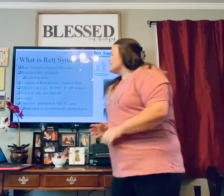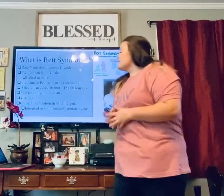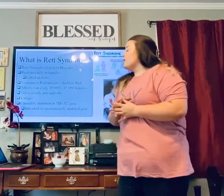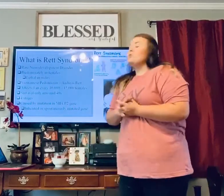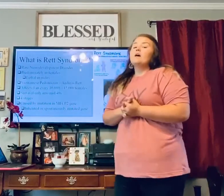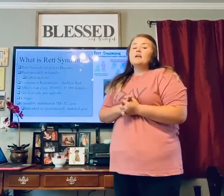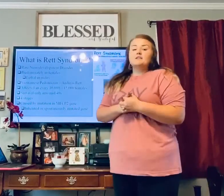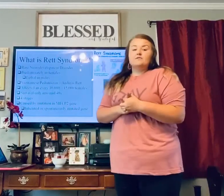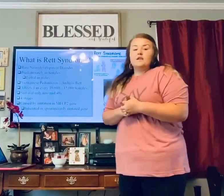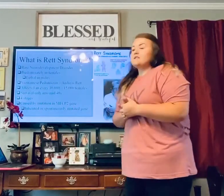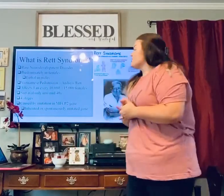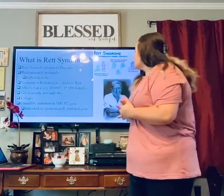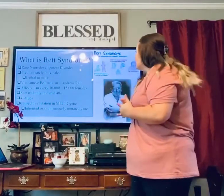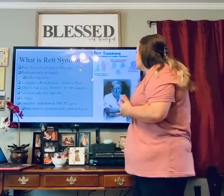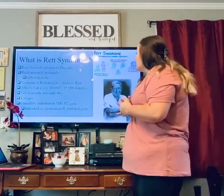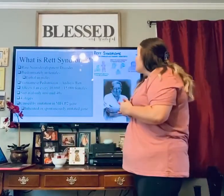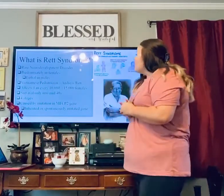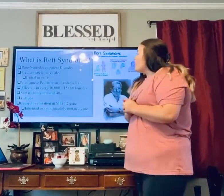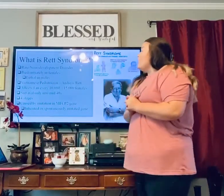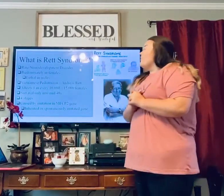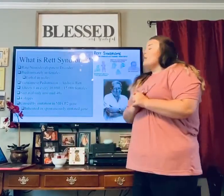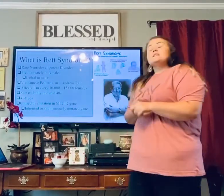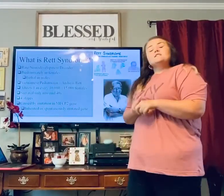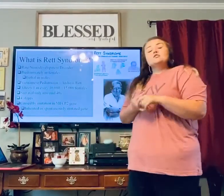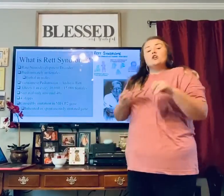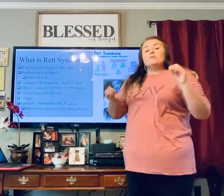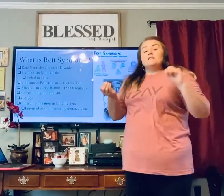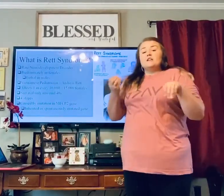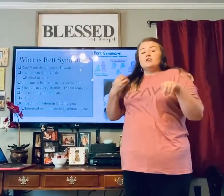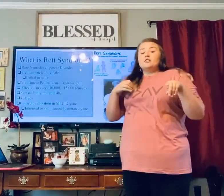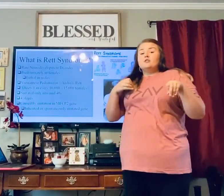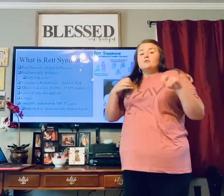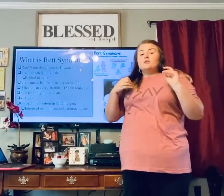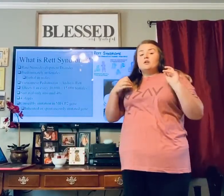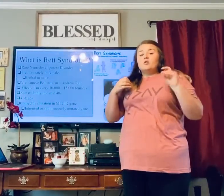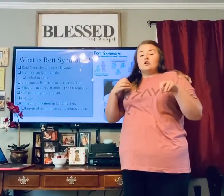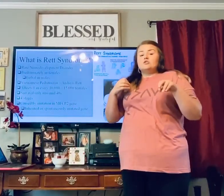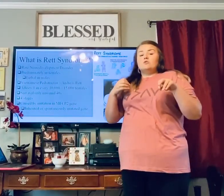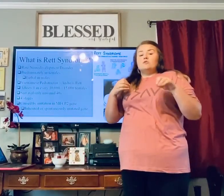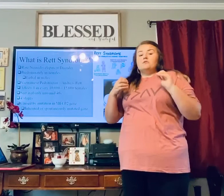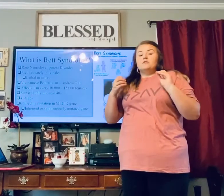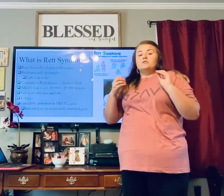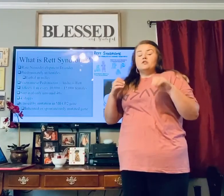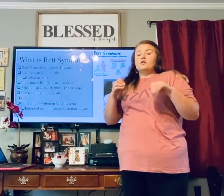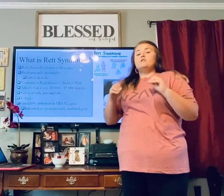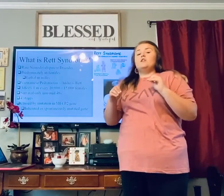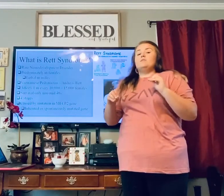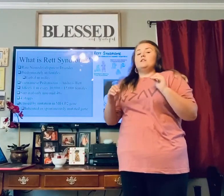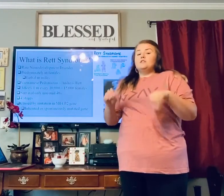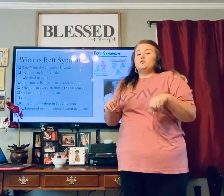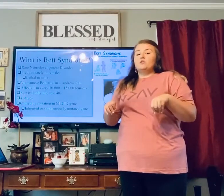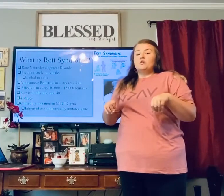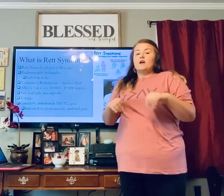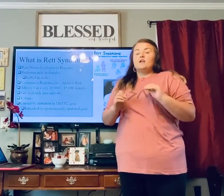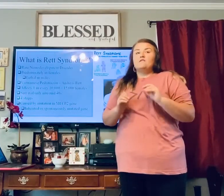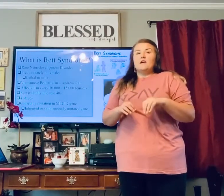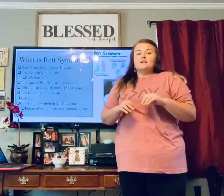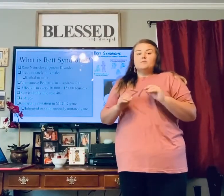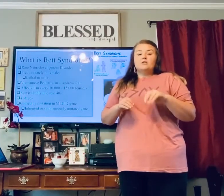so what is Rett syndrome? Rett syndrome is a neurological neurodevelopment disorder that affects